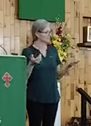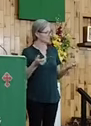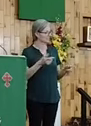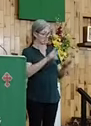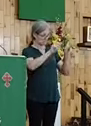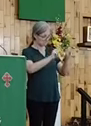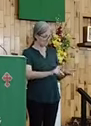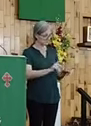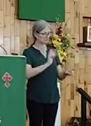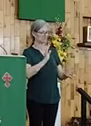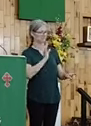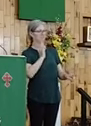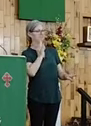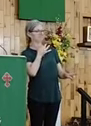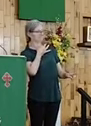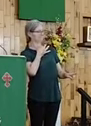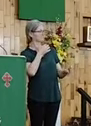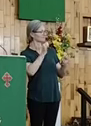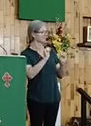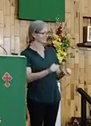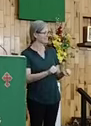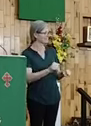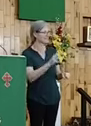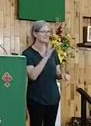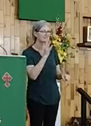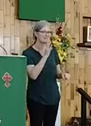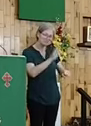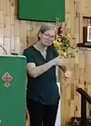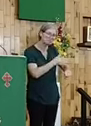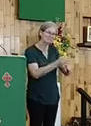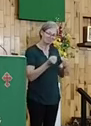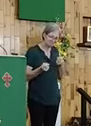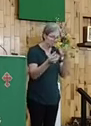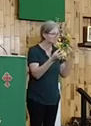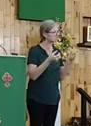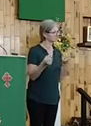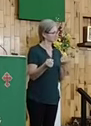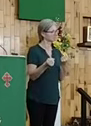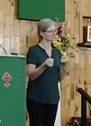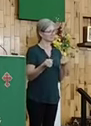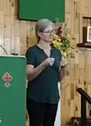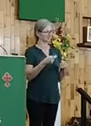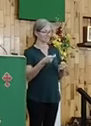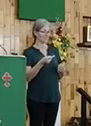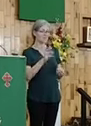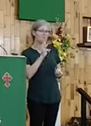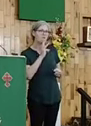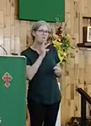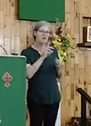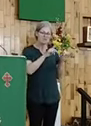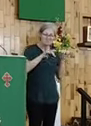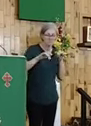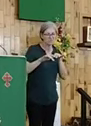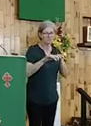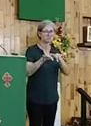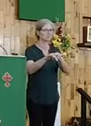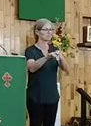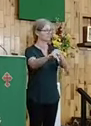mute will sing. Streams will burst forth in the desert and rivers in the